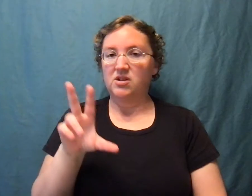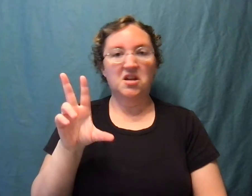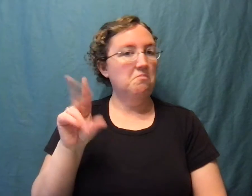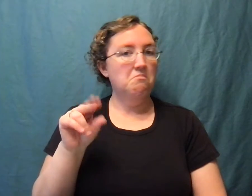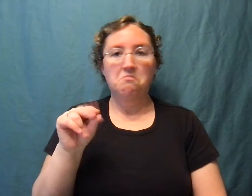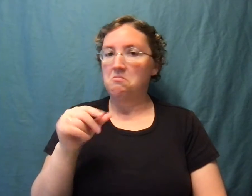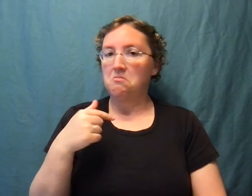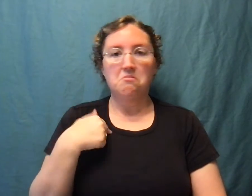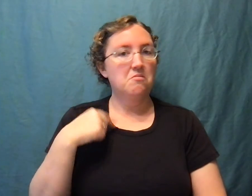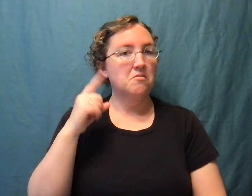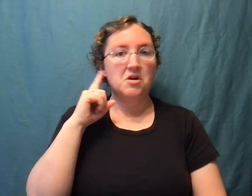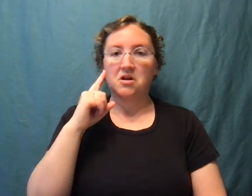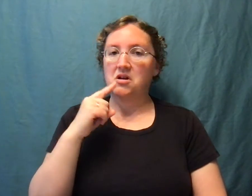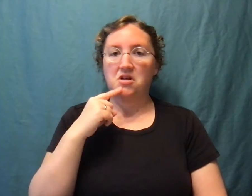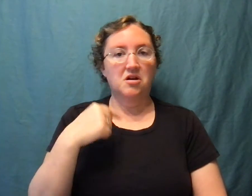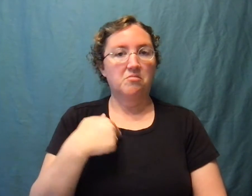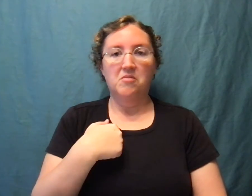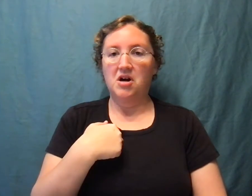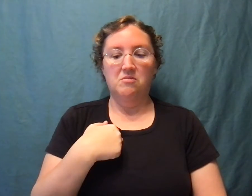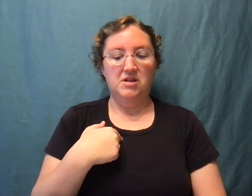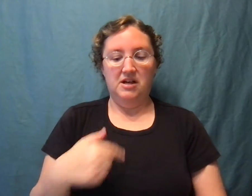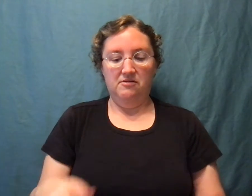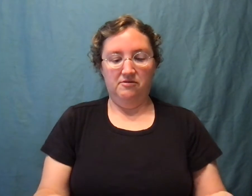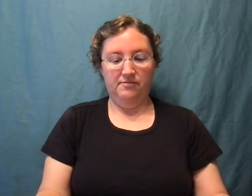say, nope, I'm deaf.